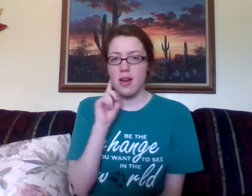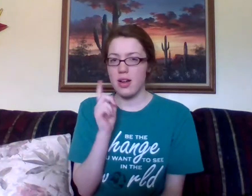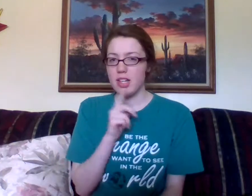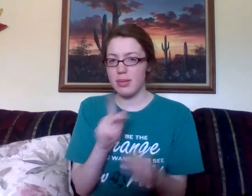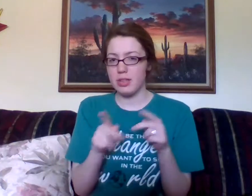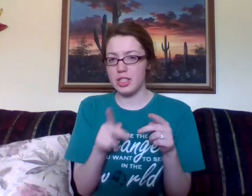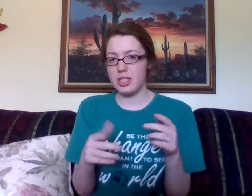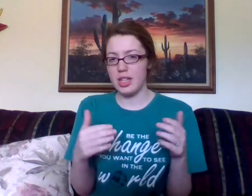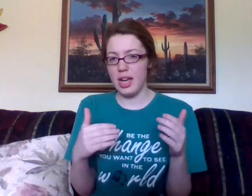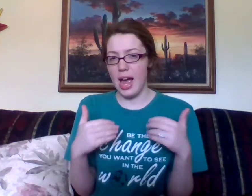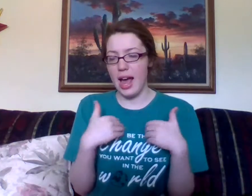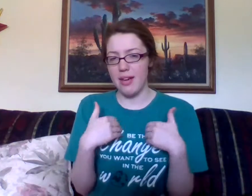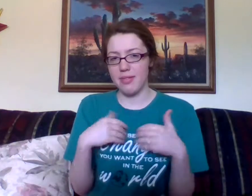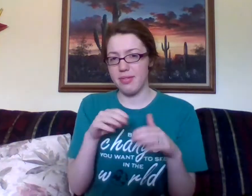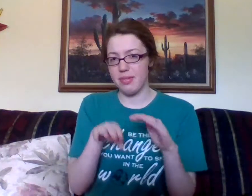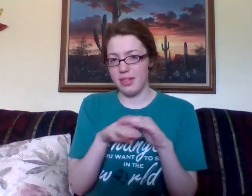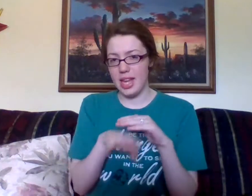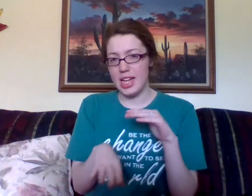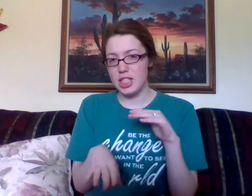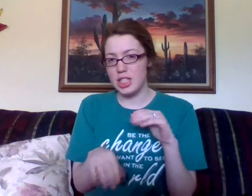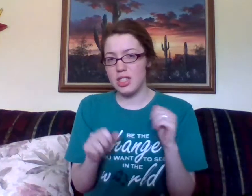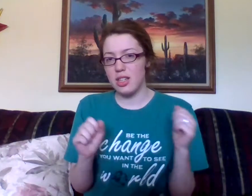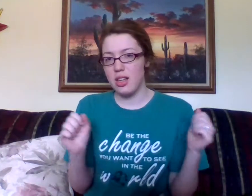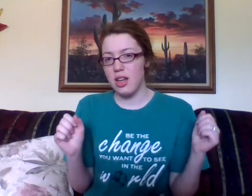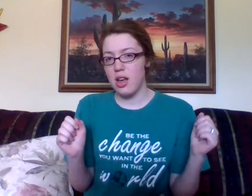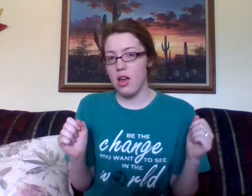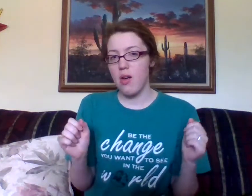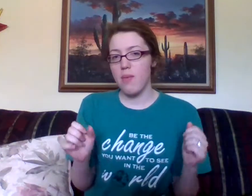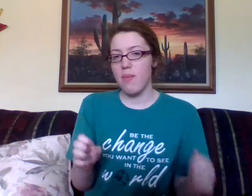that people just have less